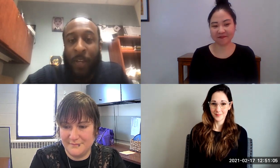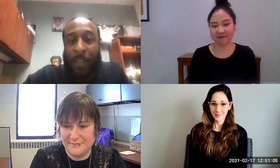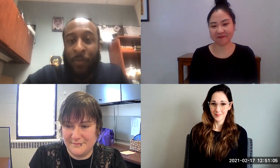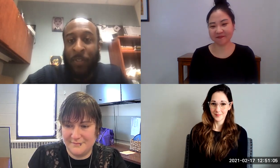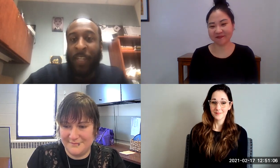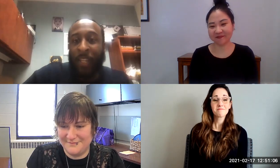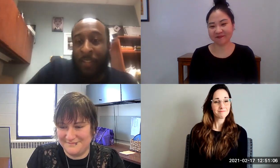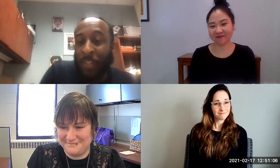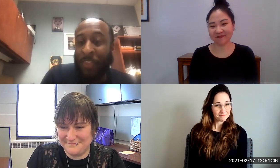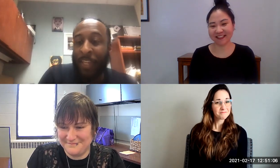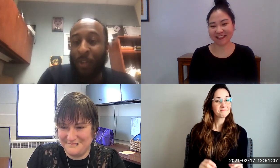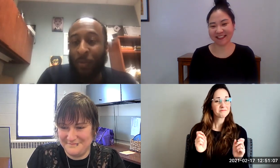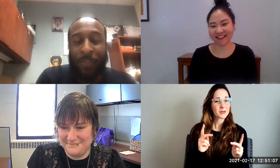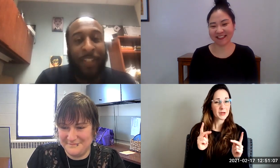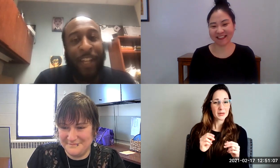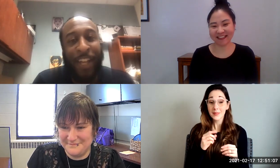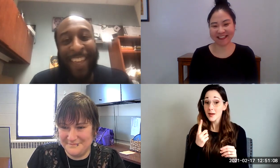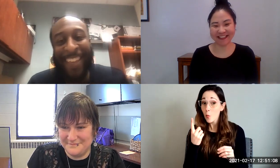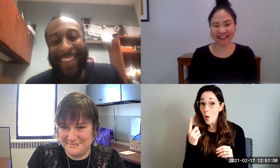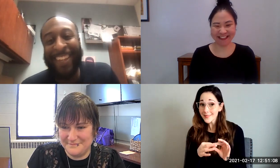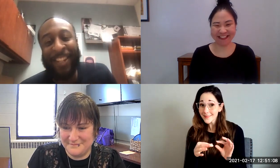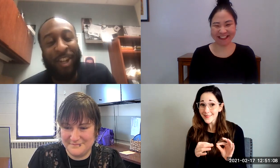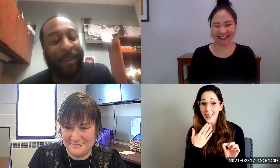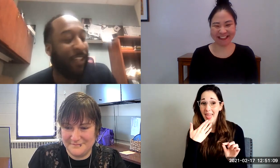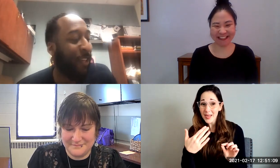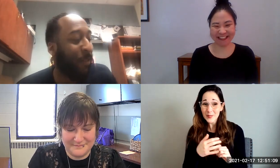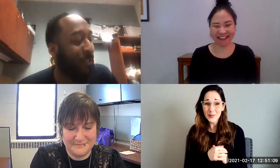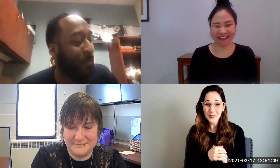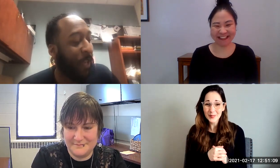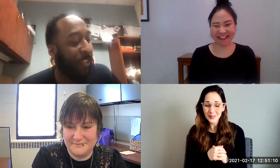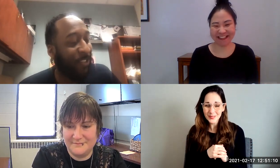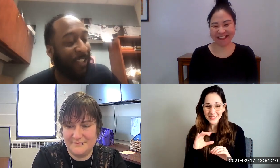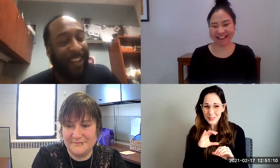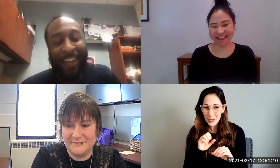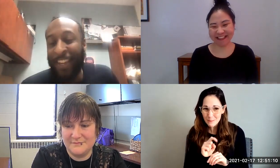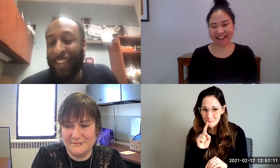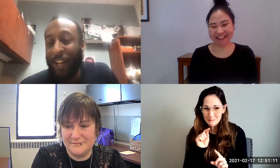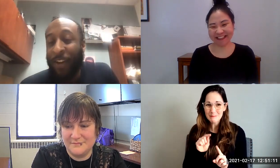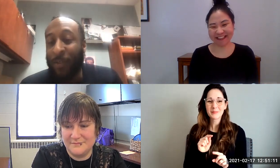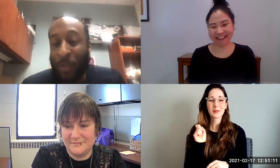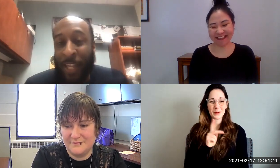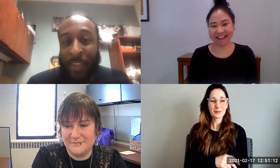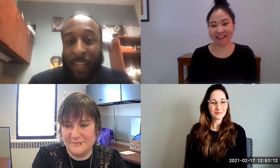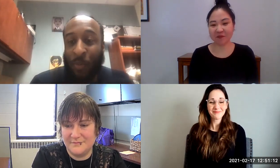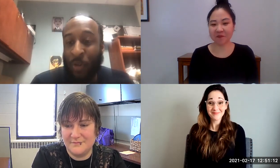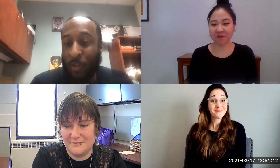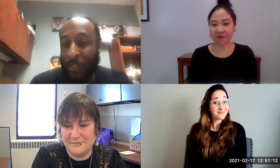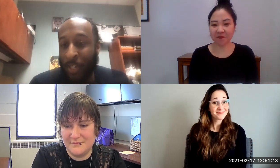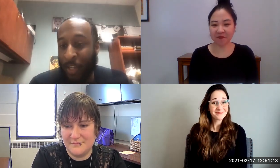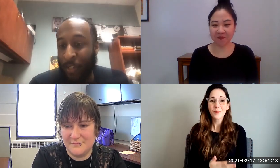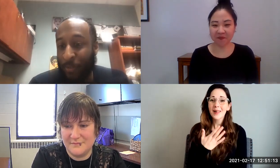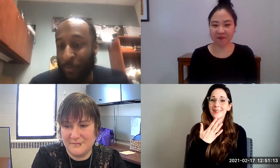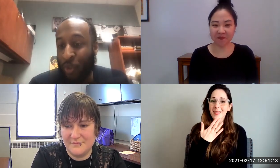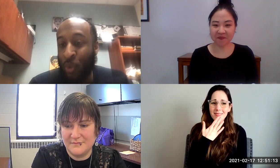All right, I don't see any. I see a thank you in the chat box. All right, well, I thank you